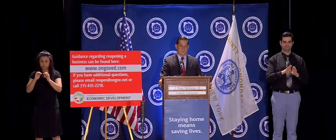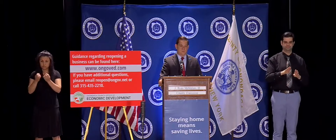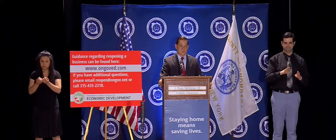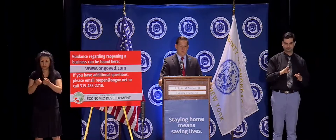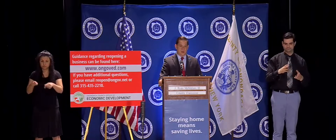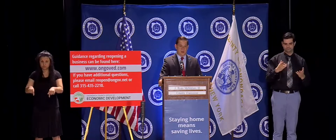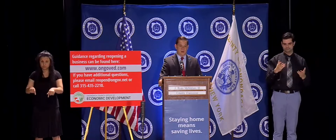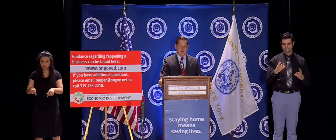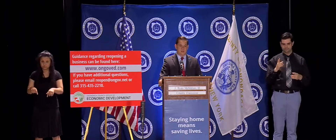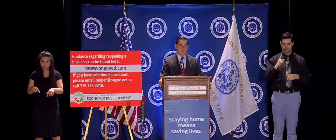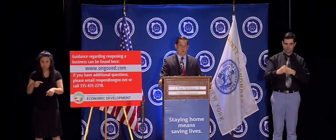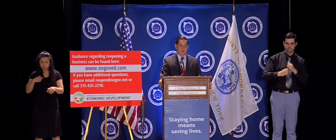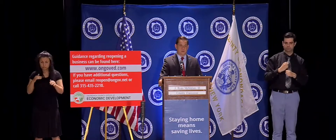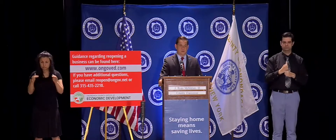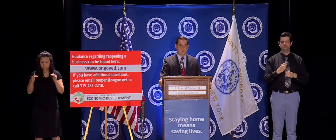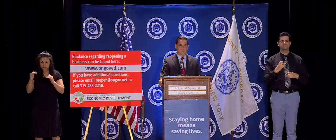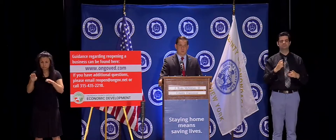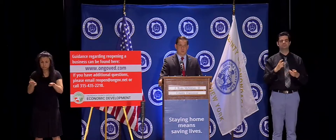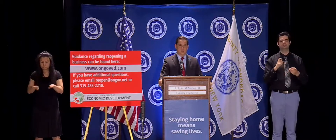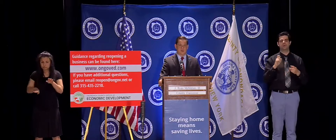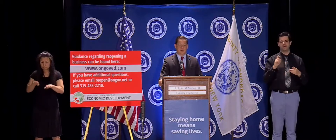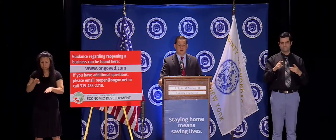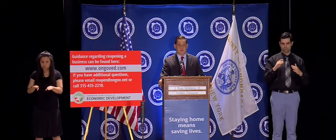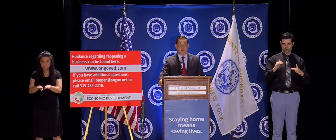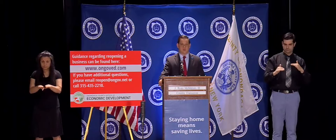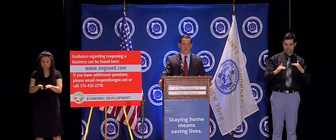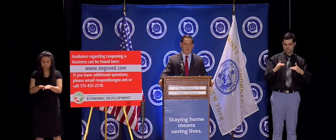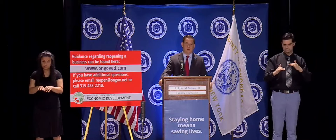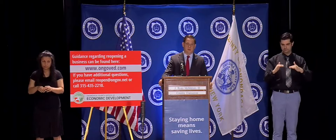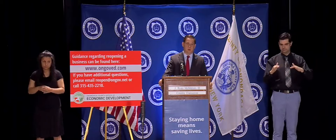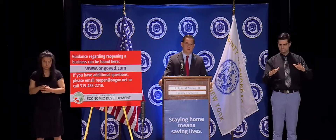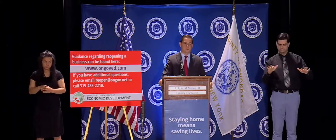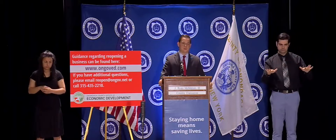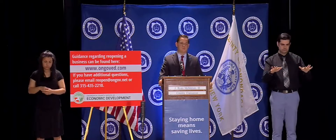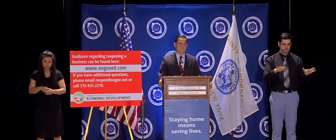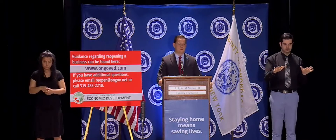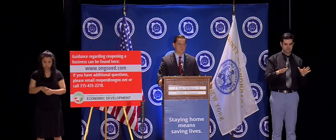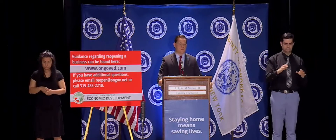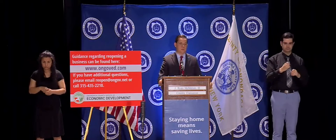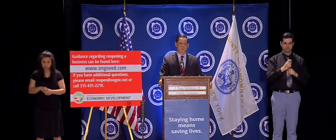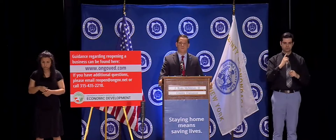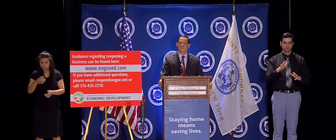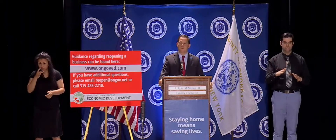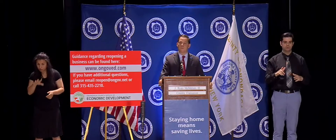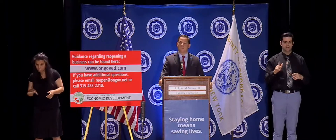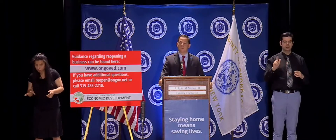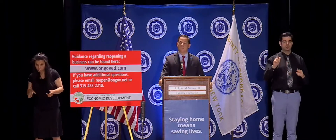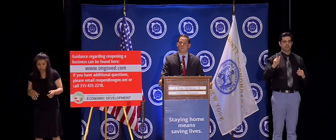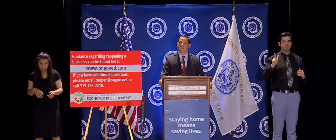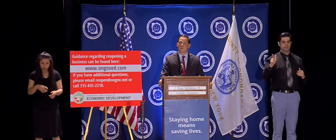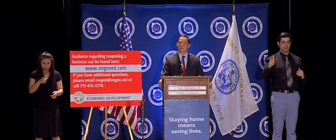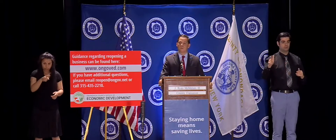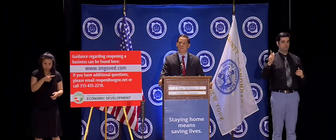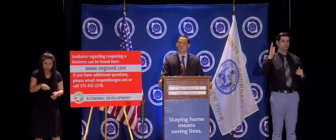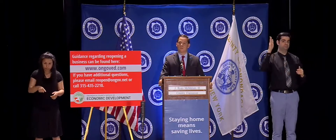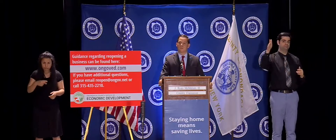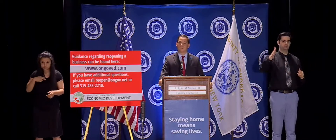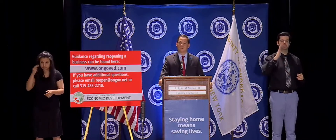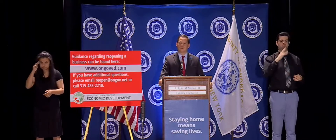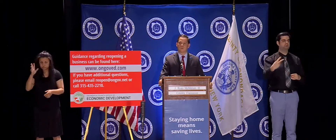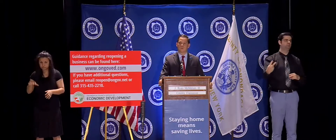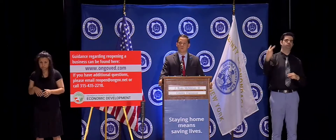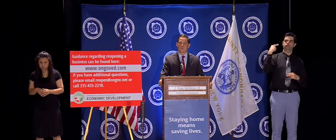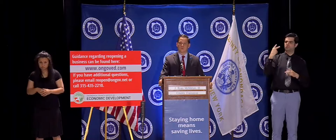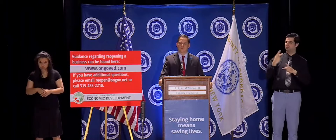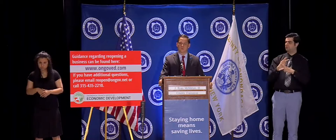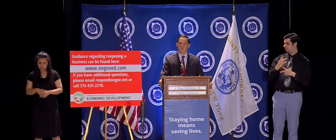way. And at some point, history will judge us on the decisions we've made in this process. Brian, what if there is a spike this weekend